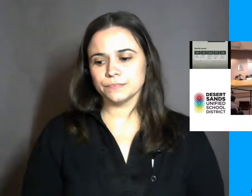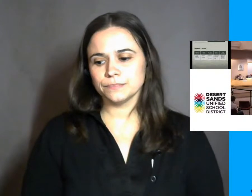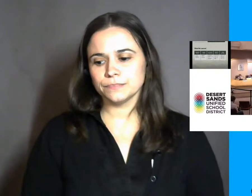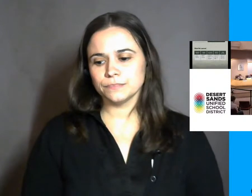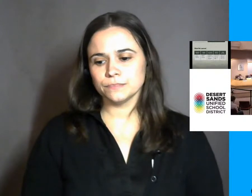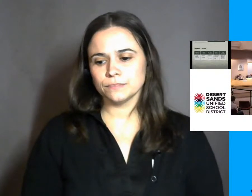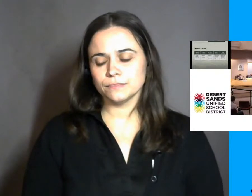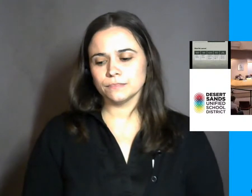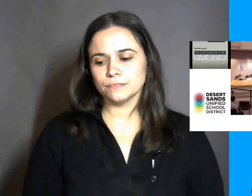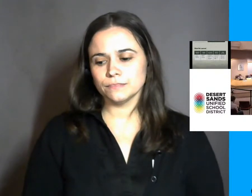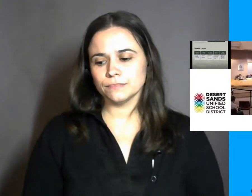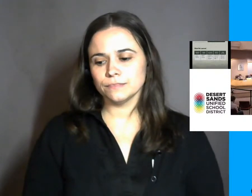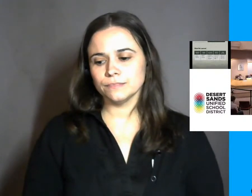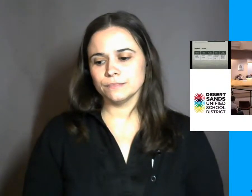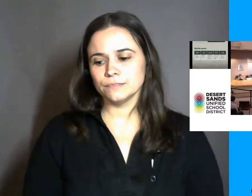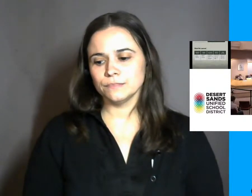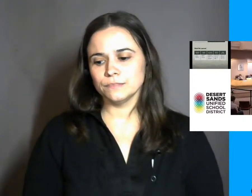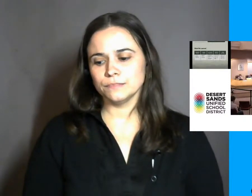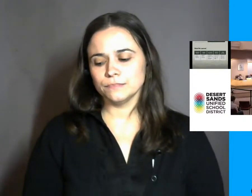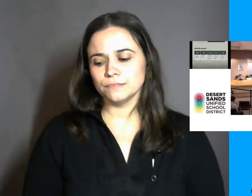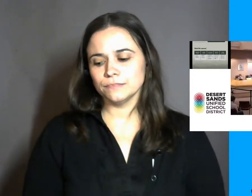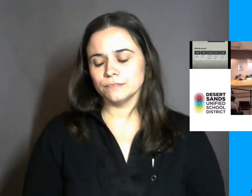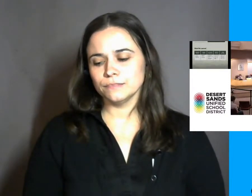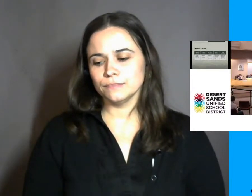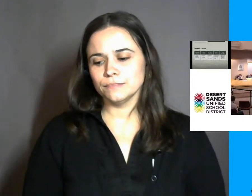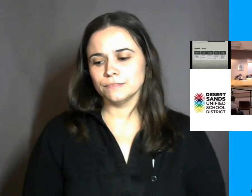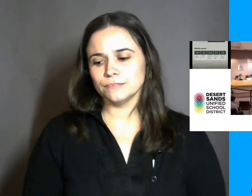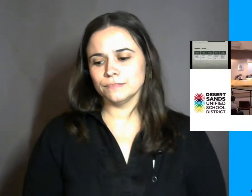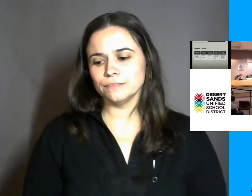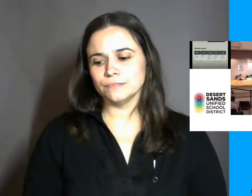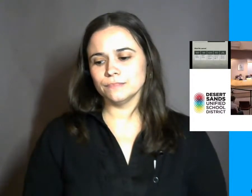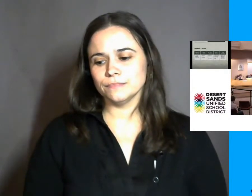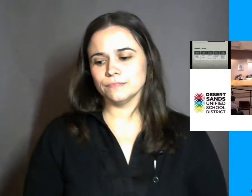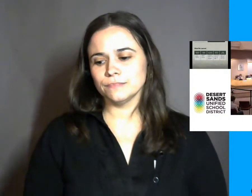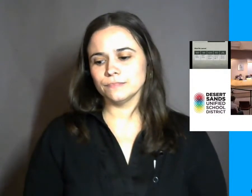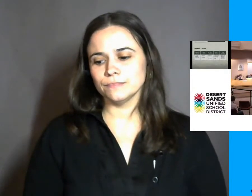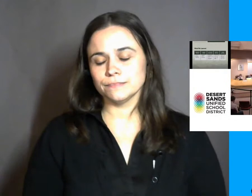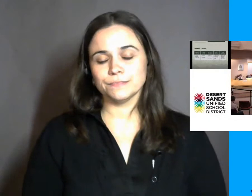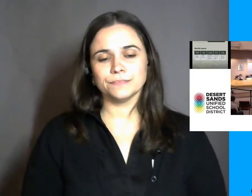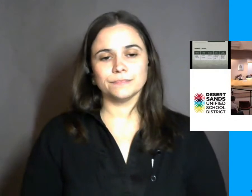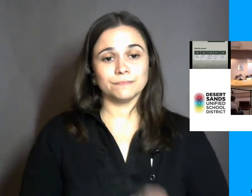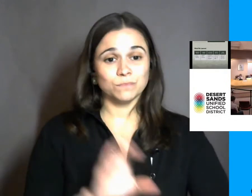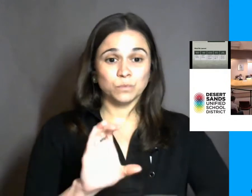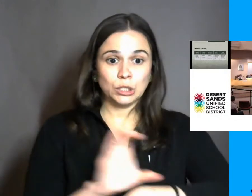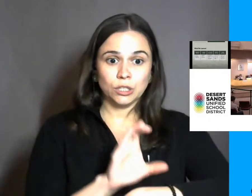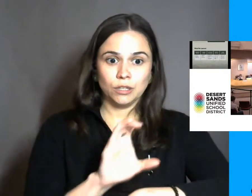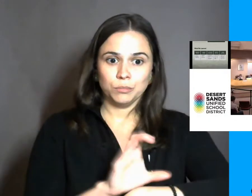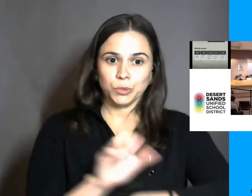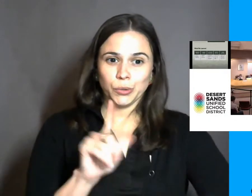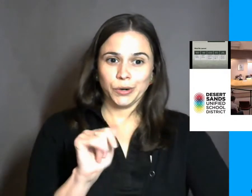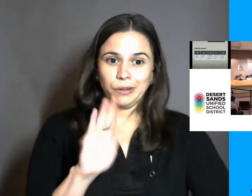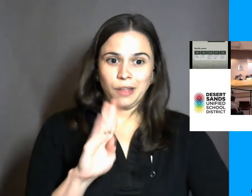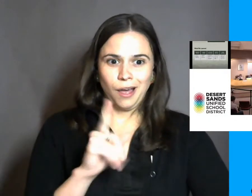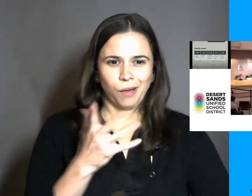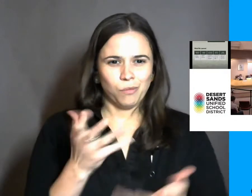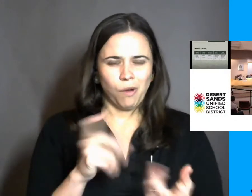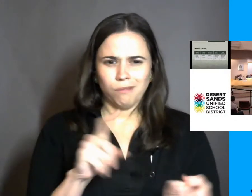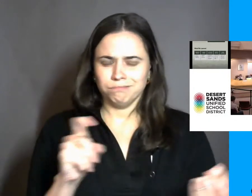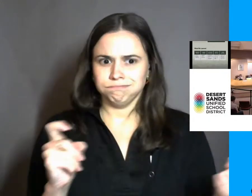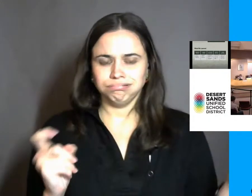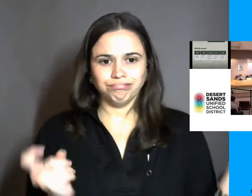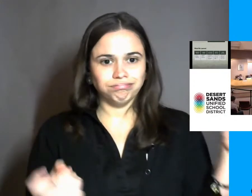and now we're looking to maybe look at those spaces. Can we repurpose them to make them more flexible and to support those STEM